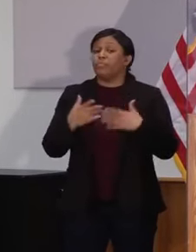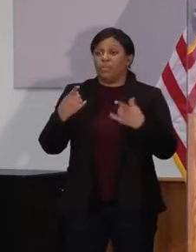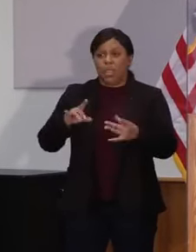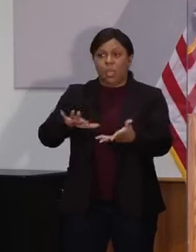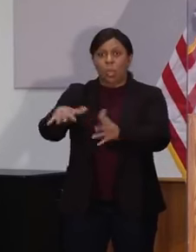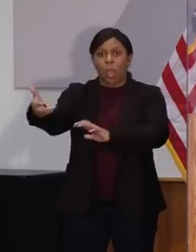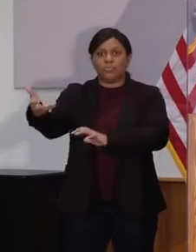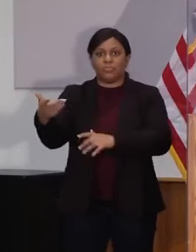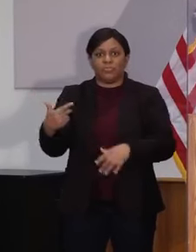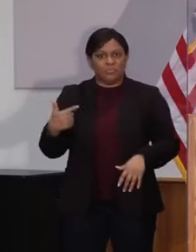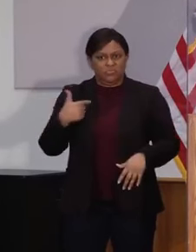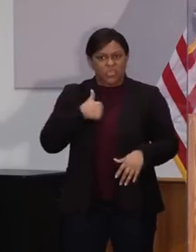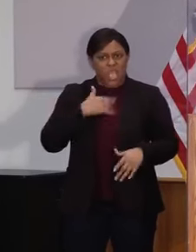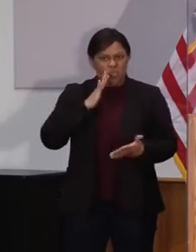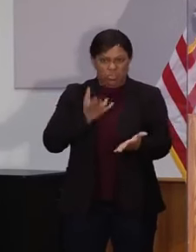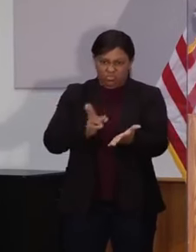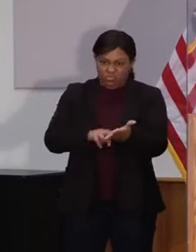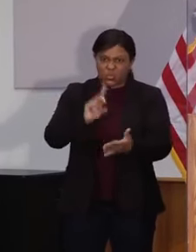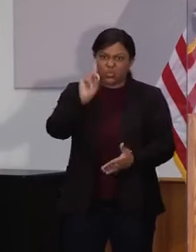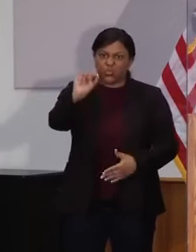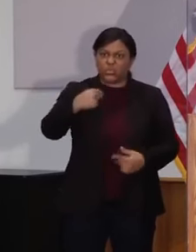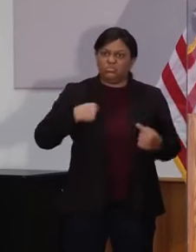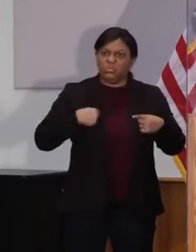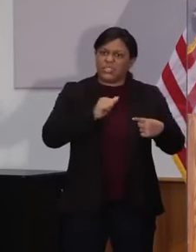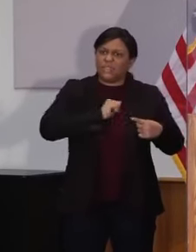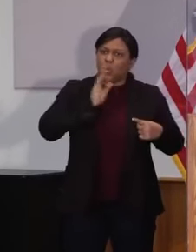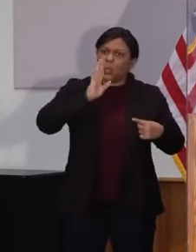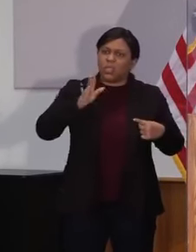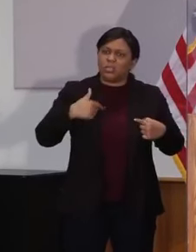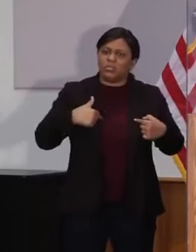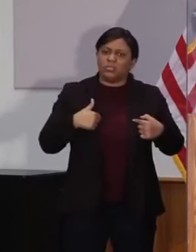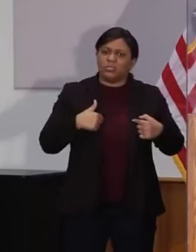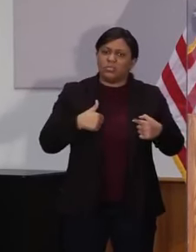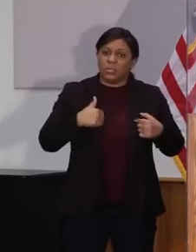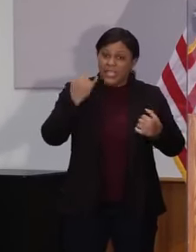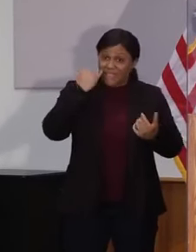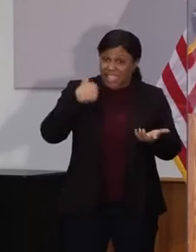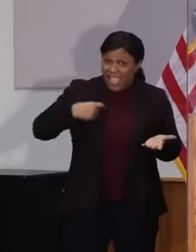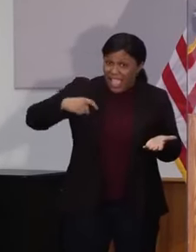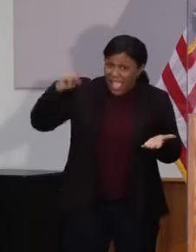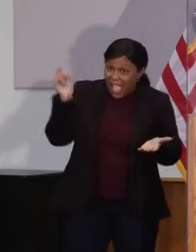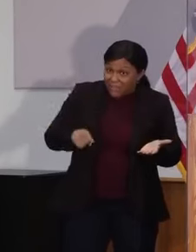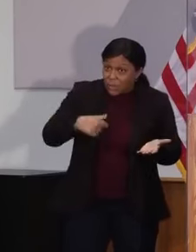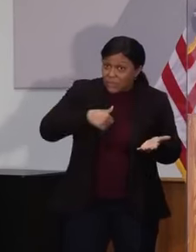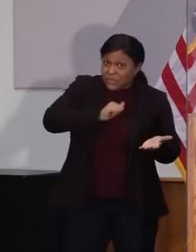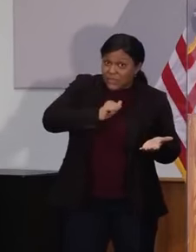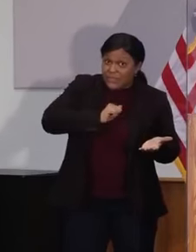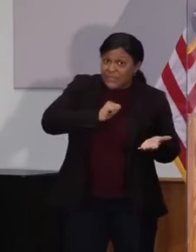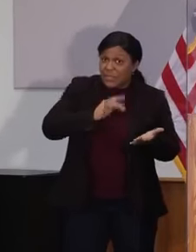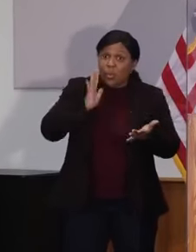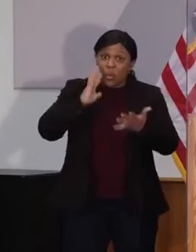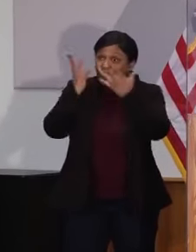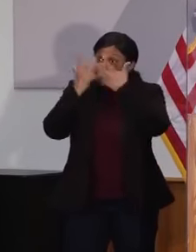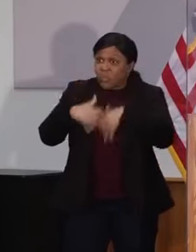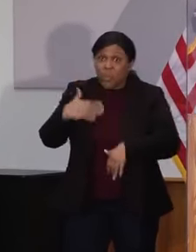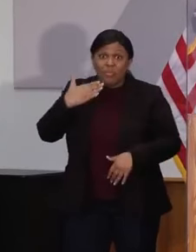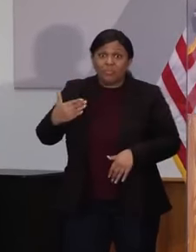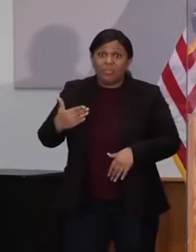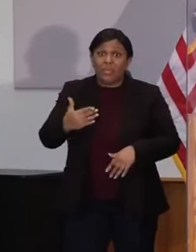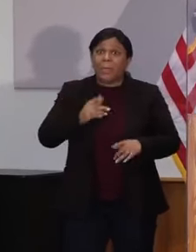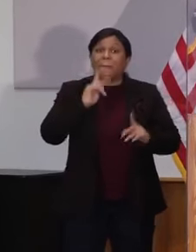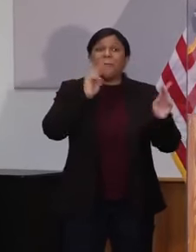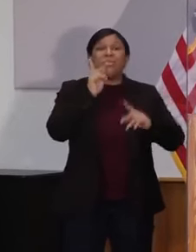here. If I end up having to do it myself and it works out well, everybody's happy that they were part of that. If it doesn't work out well, well, the governor did it